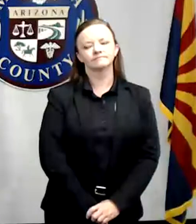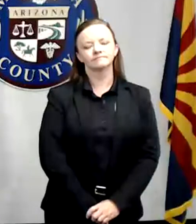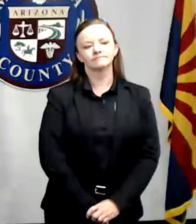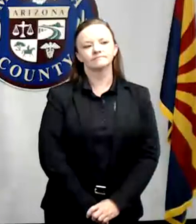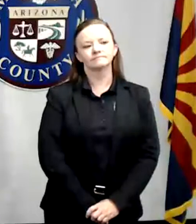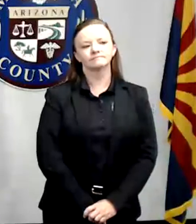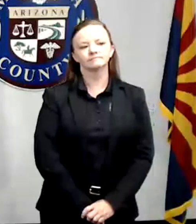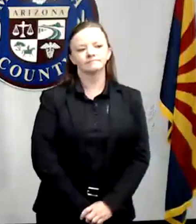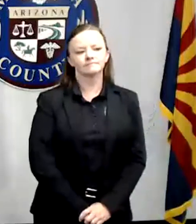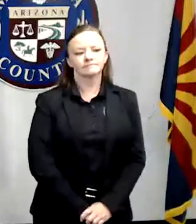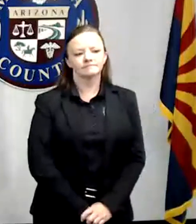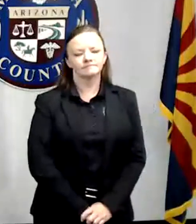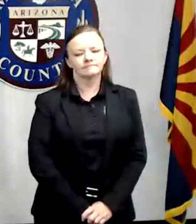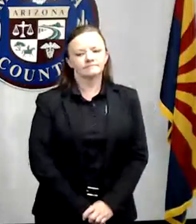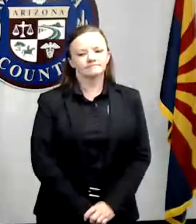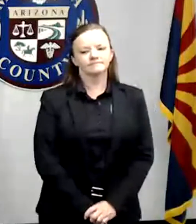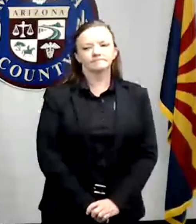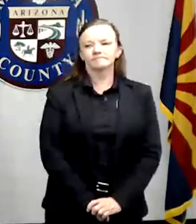persona infectada.